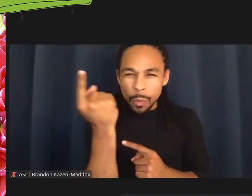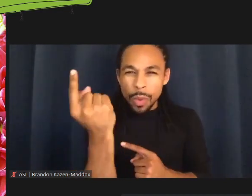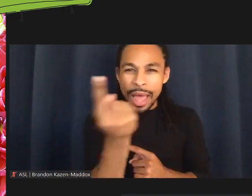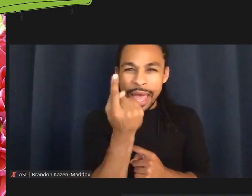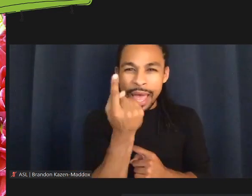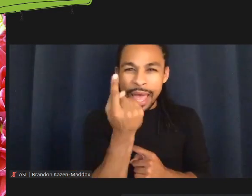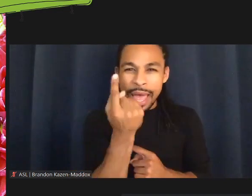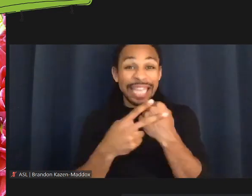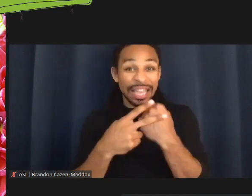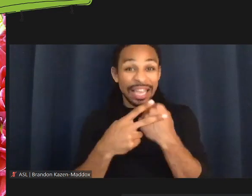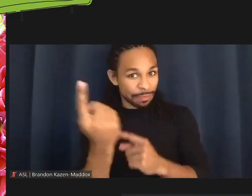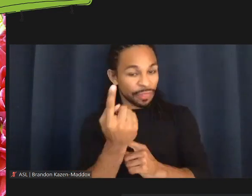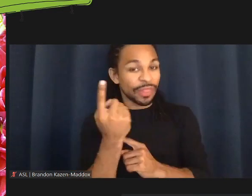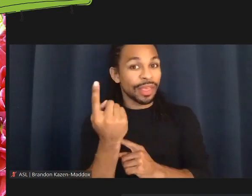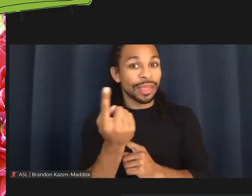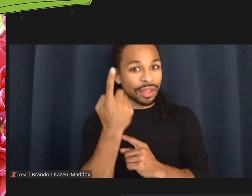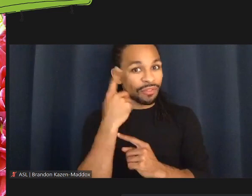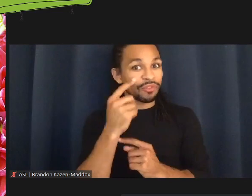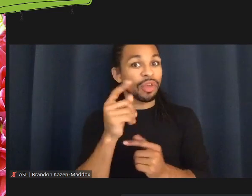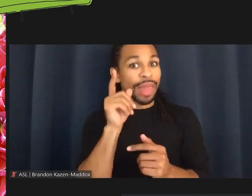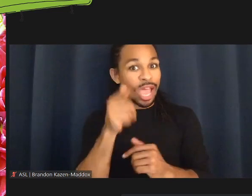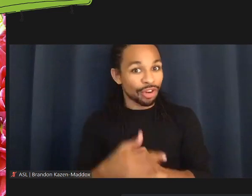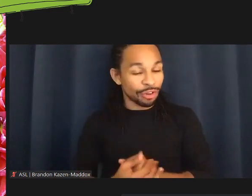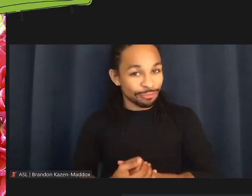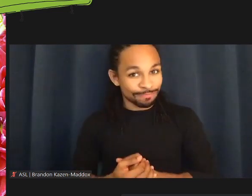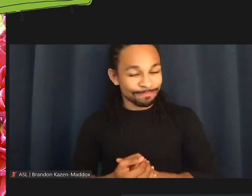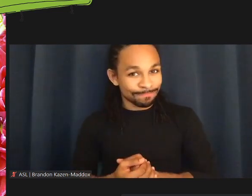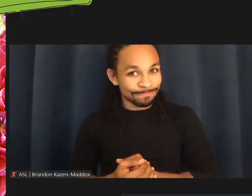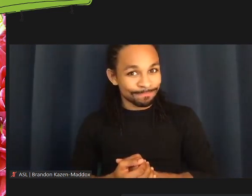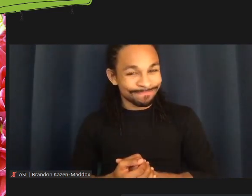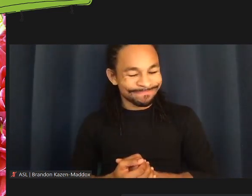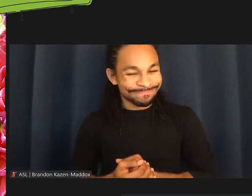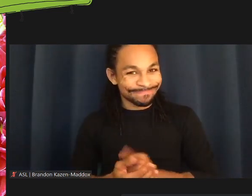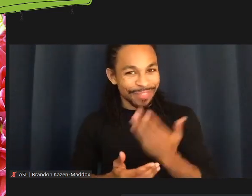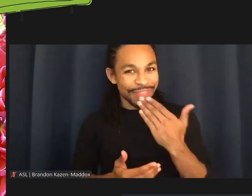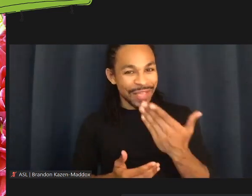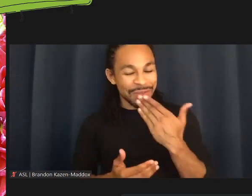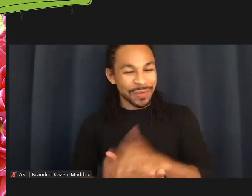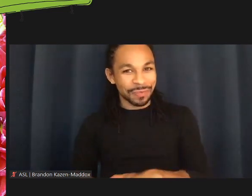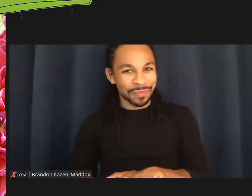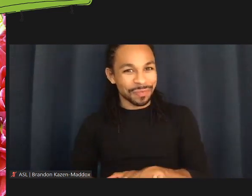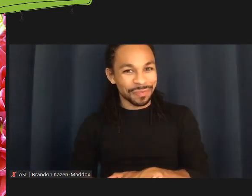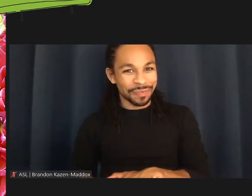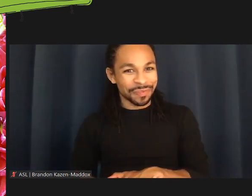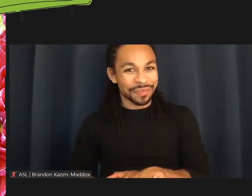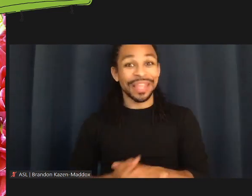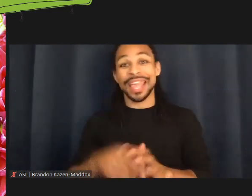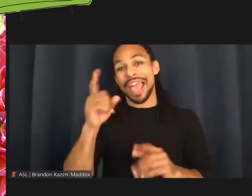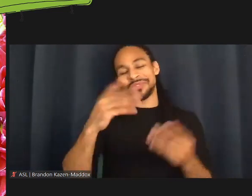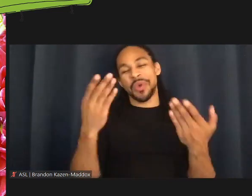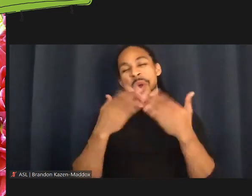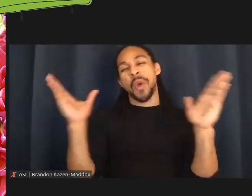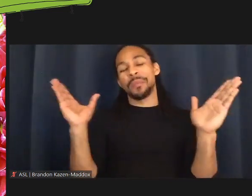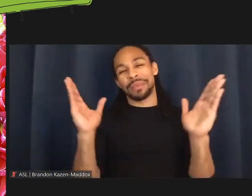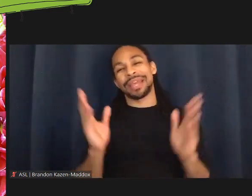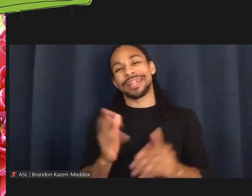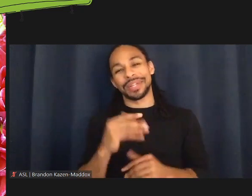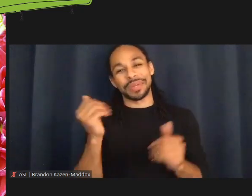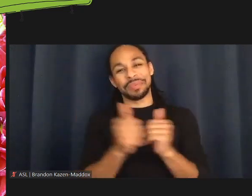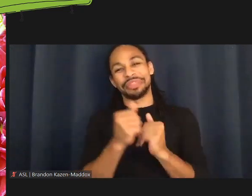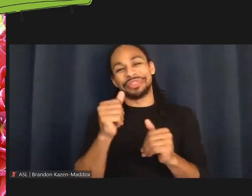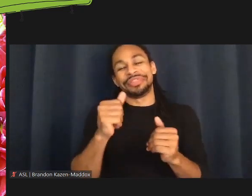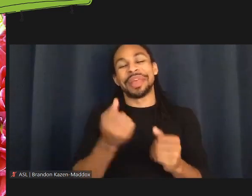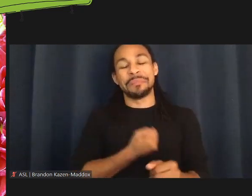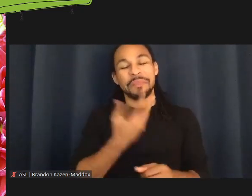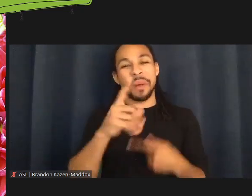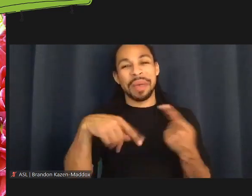save something for later. Thank you. You know, I gotta open up with a poem about food because